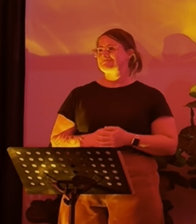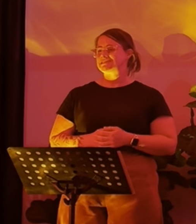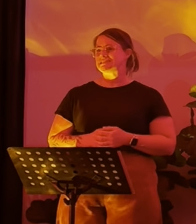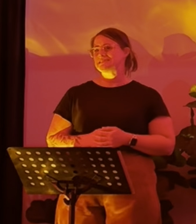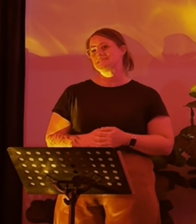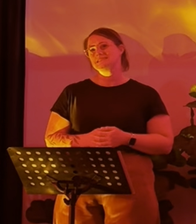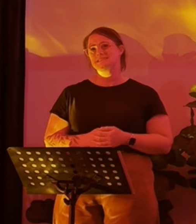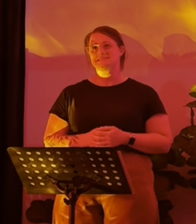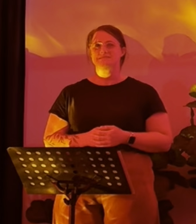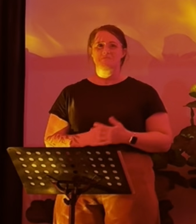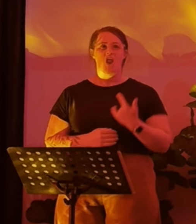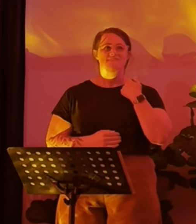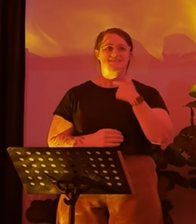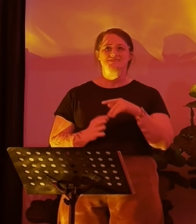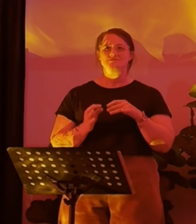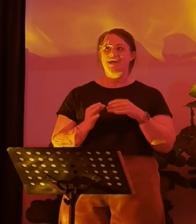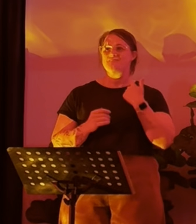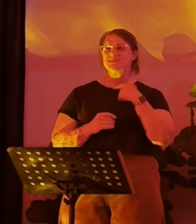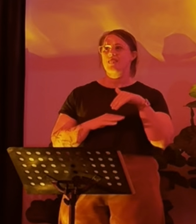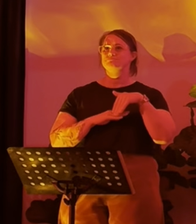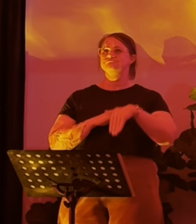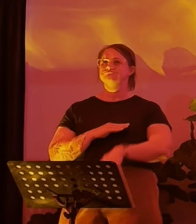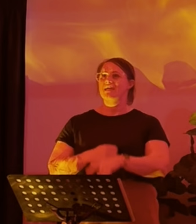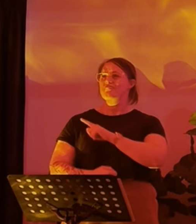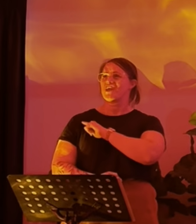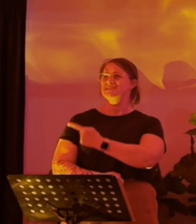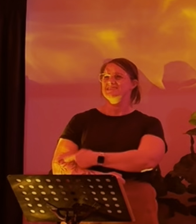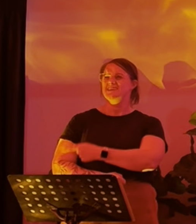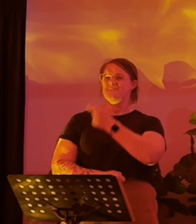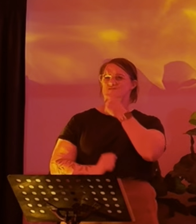but I've already killed the buzz a couple times.